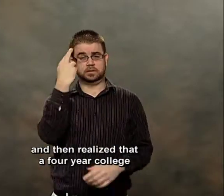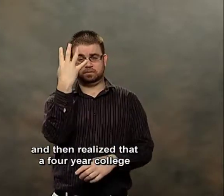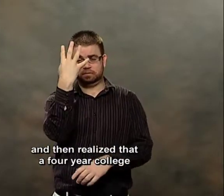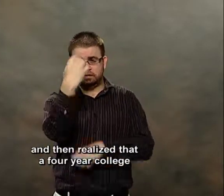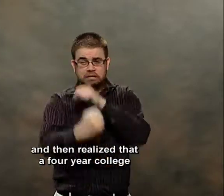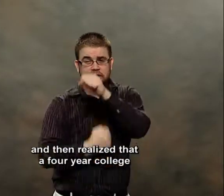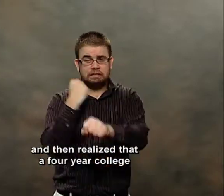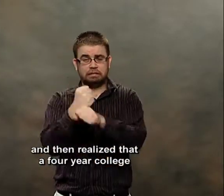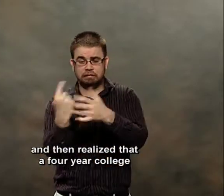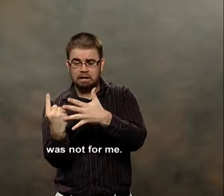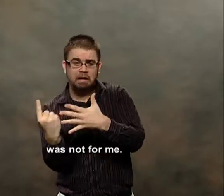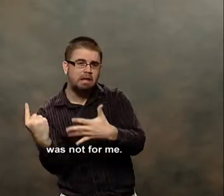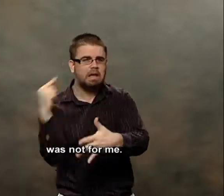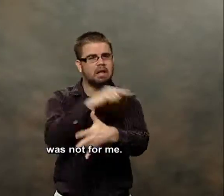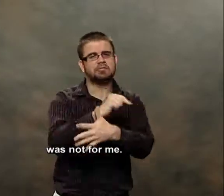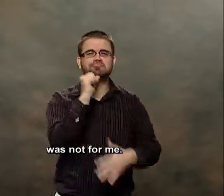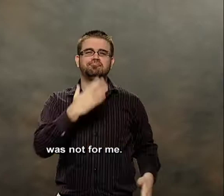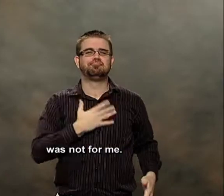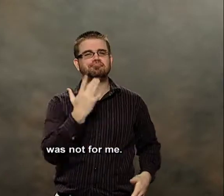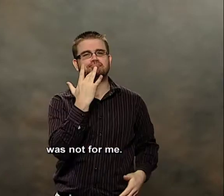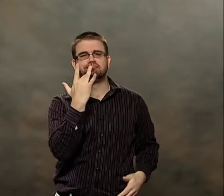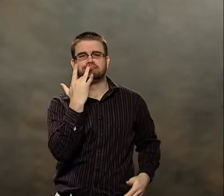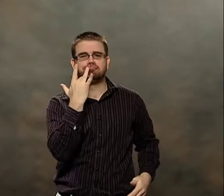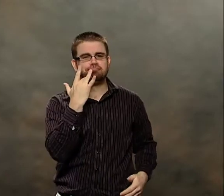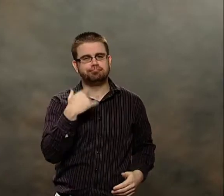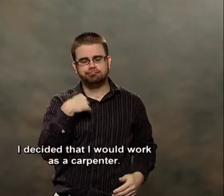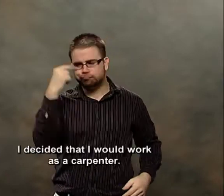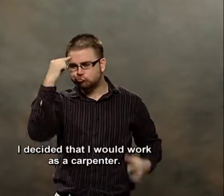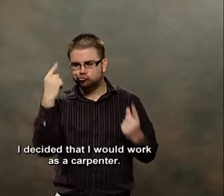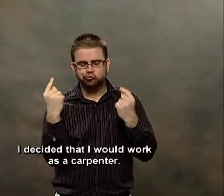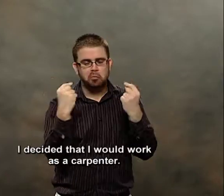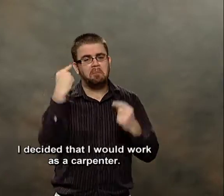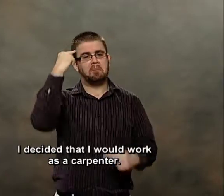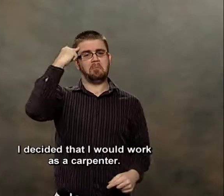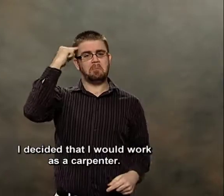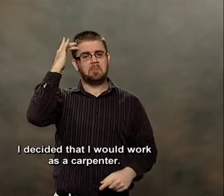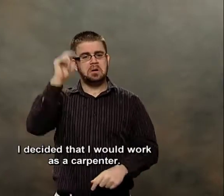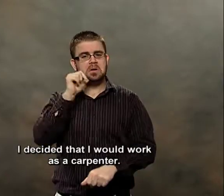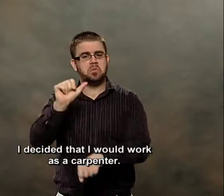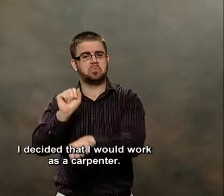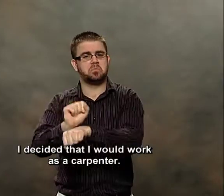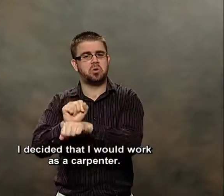that a 4-year college was not for me. I decided that I'd work as a carpenter.